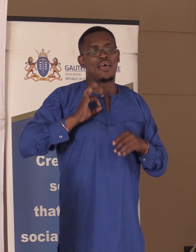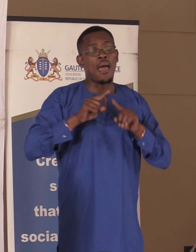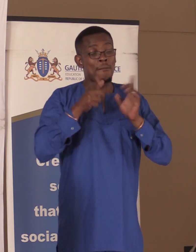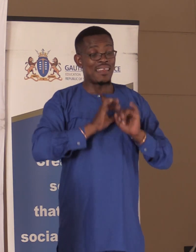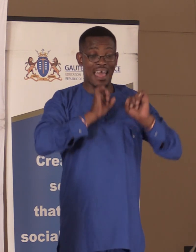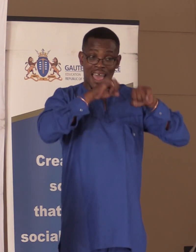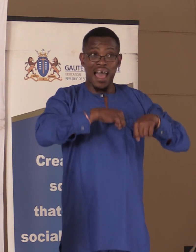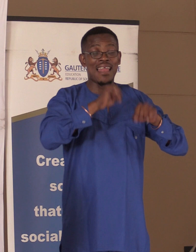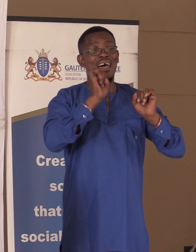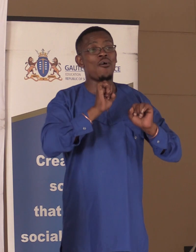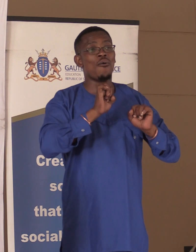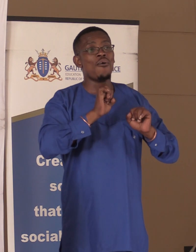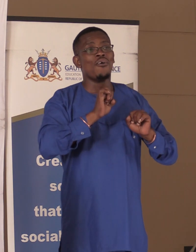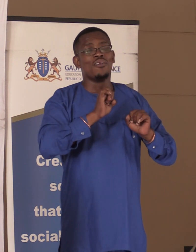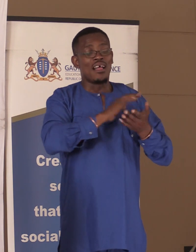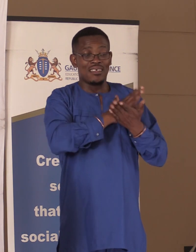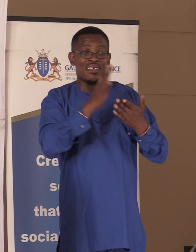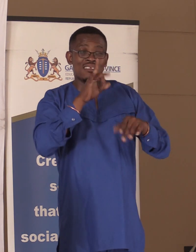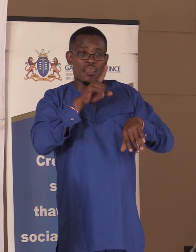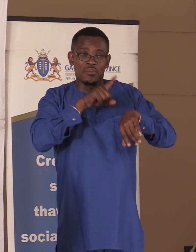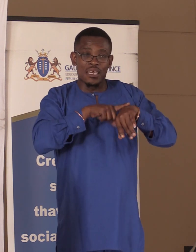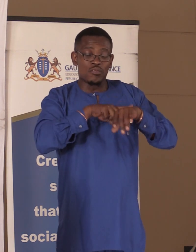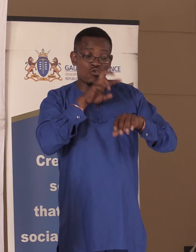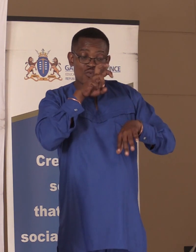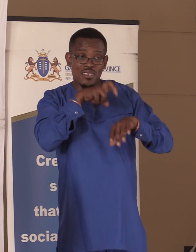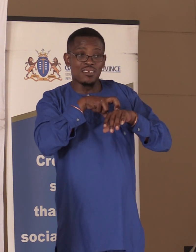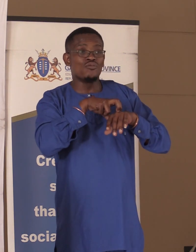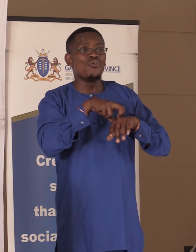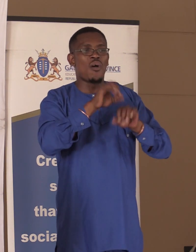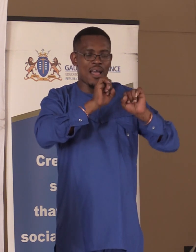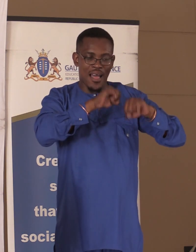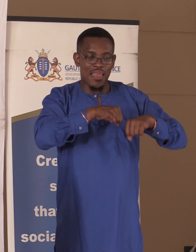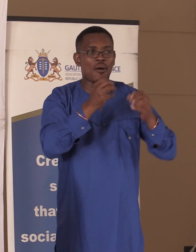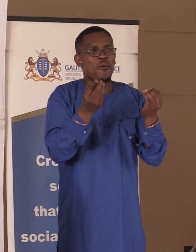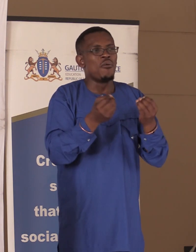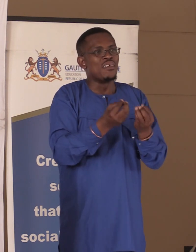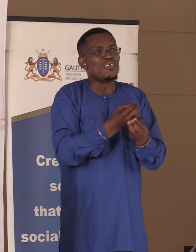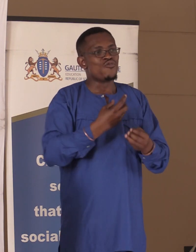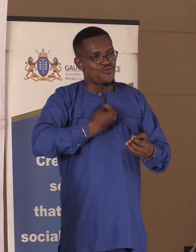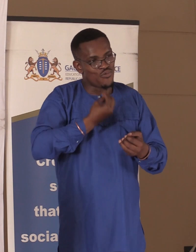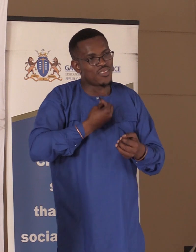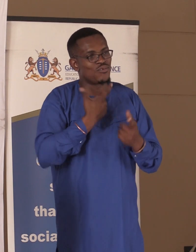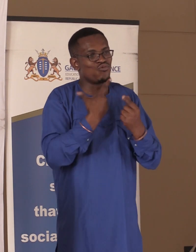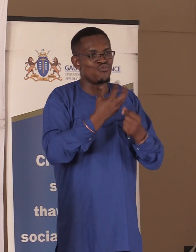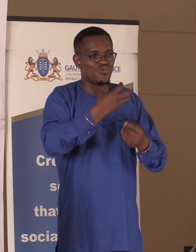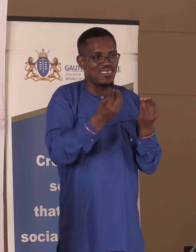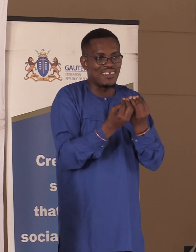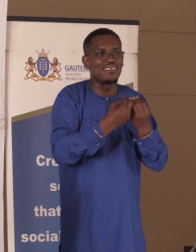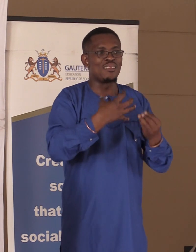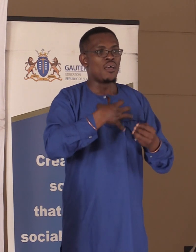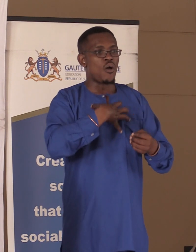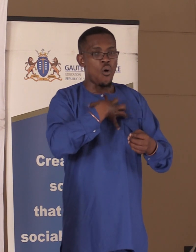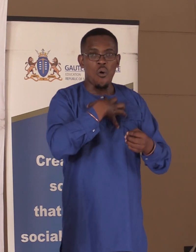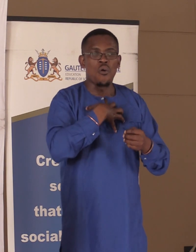that. Because sometimes you need to allow people to do things their own way. Because we are equal